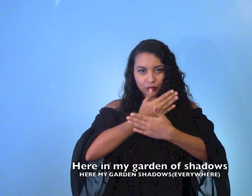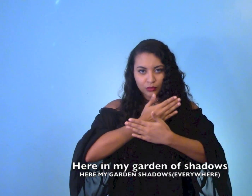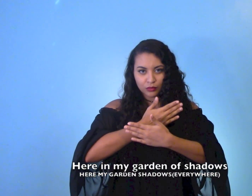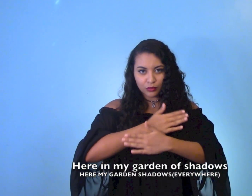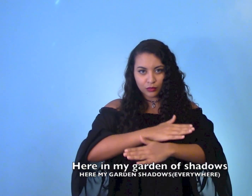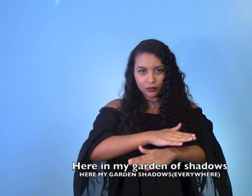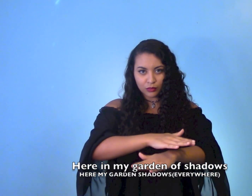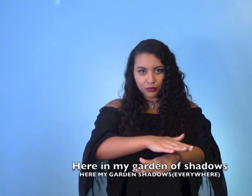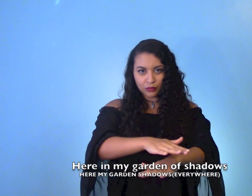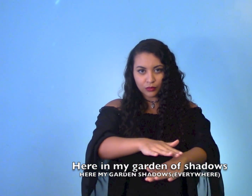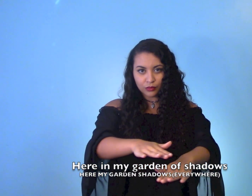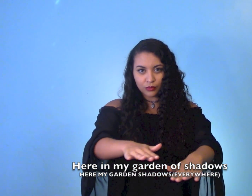shadows.